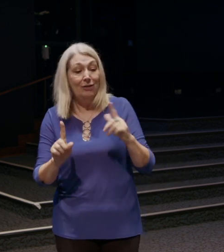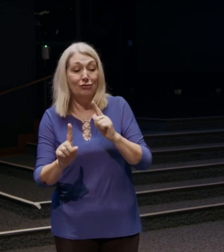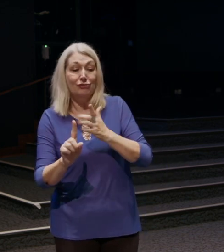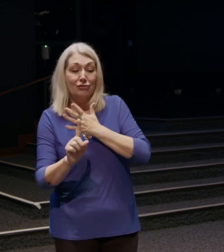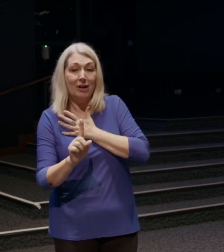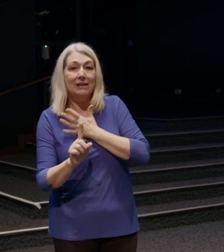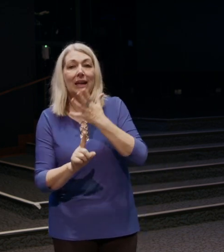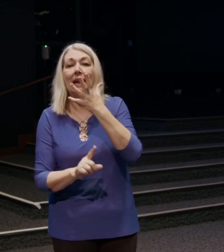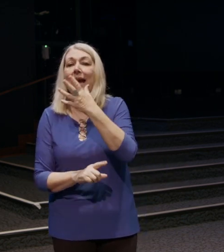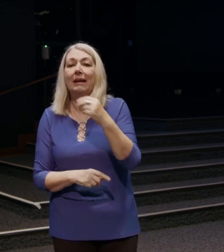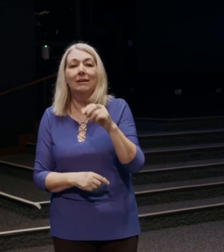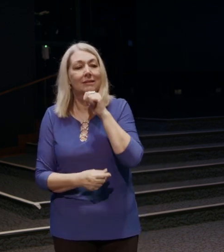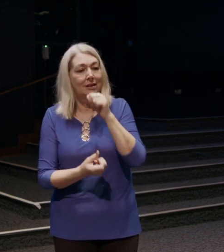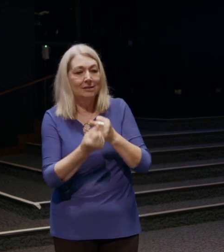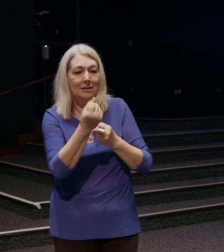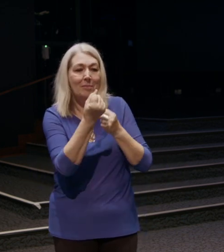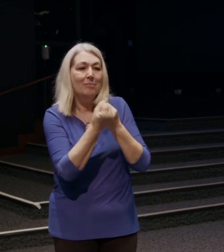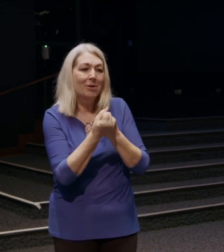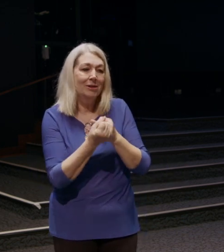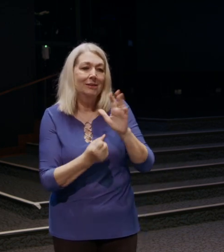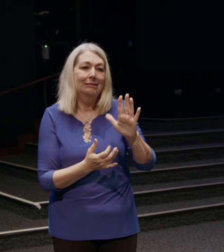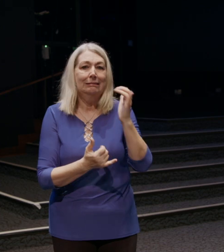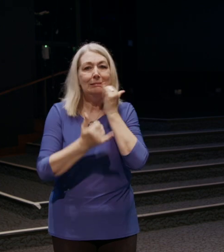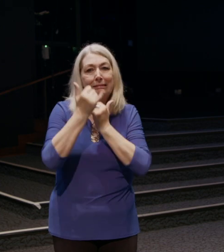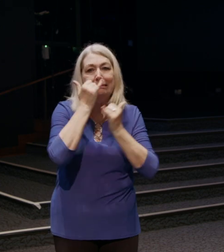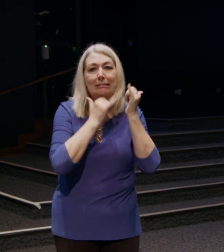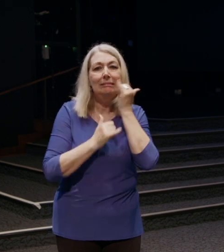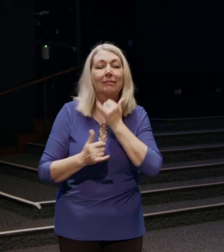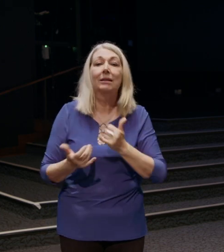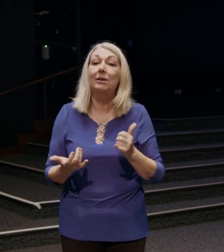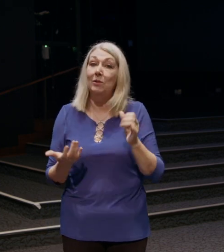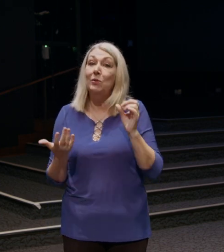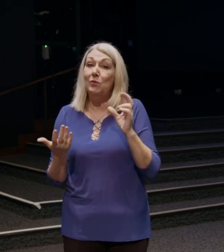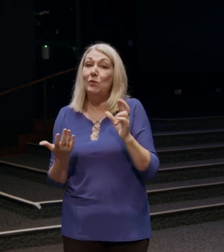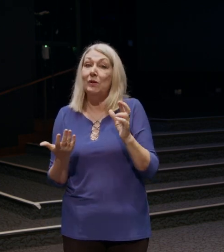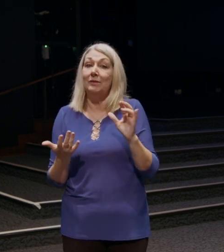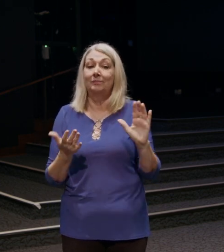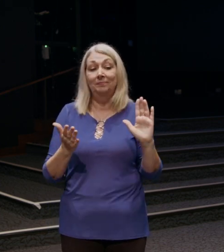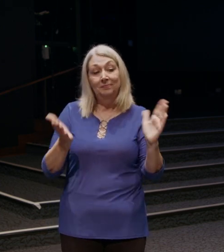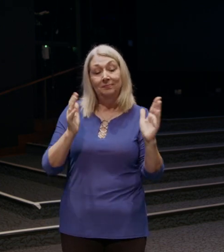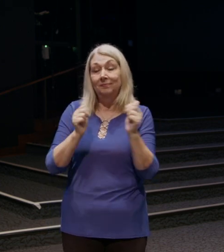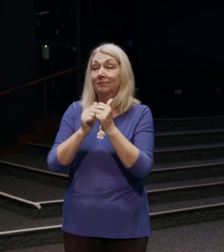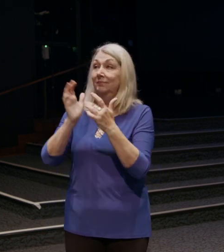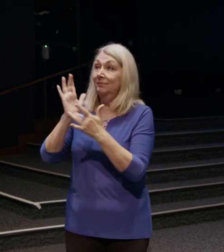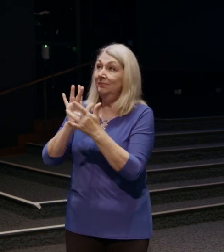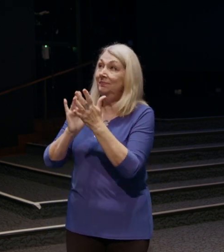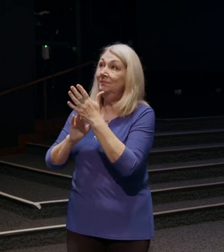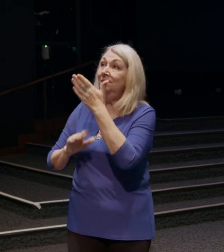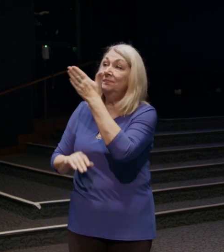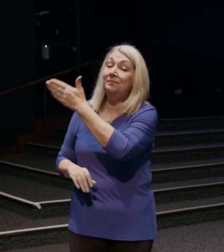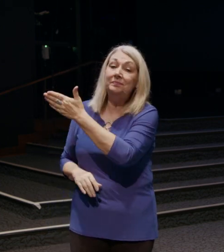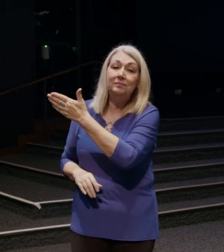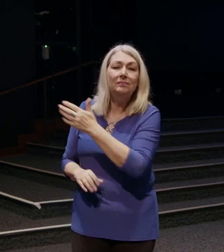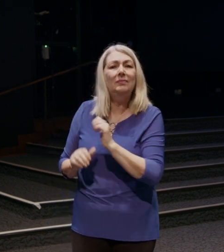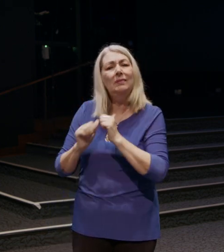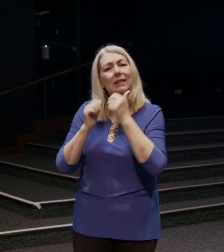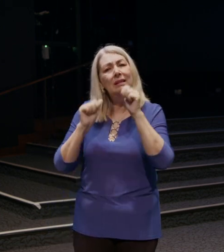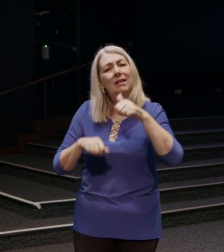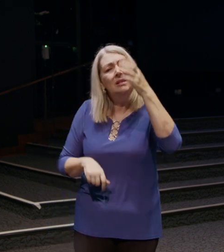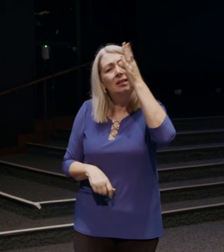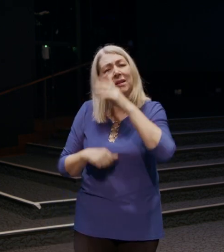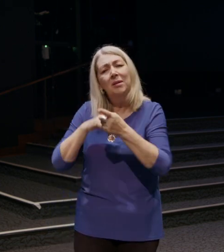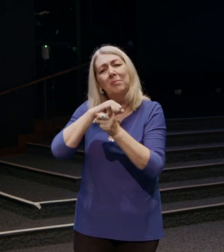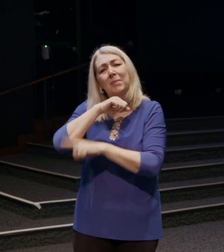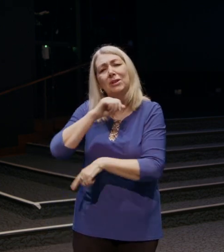not endorse mistakes? Or, to be put in biblical terms, how can God punish